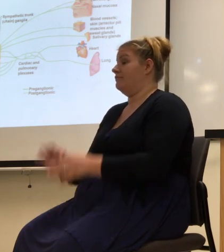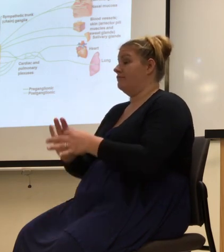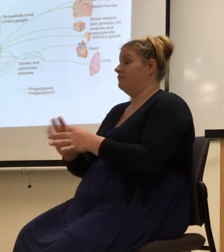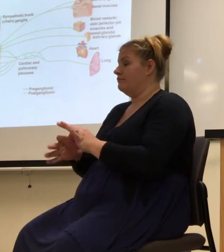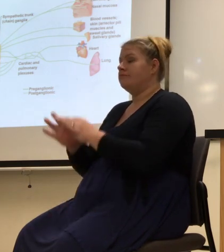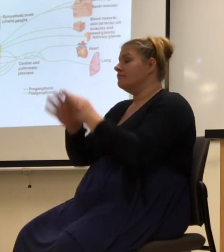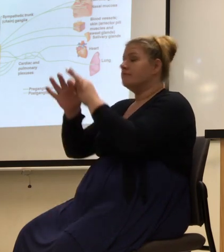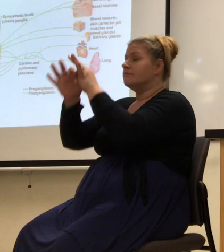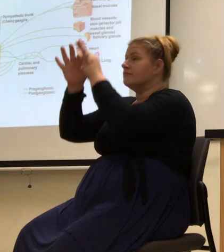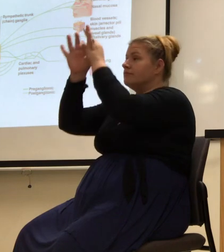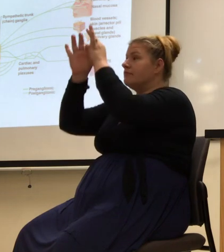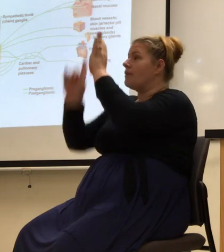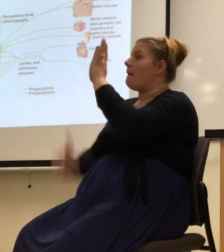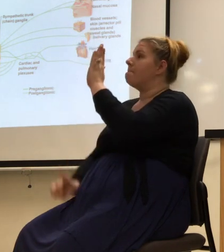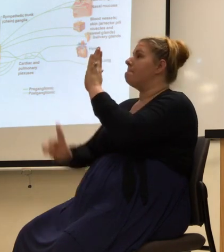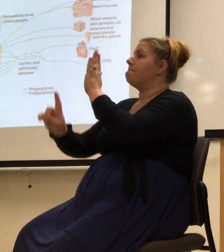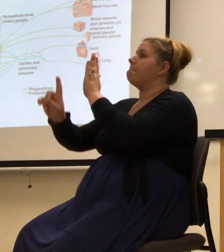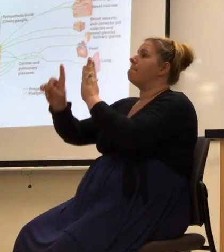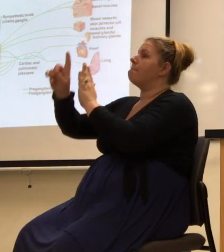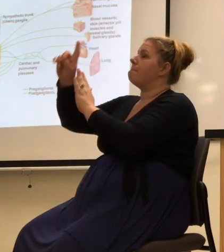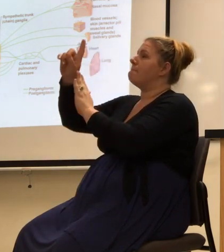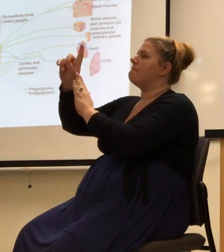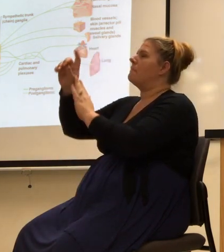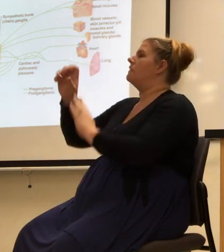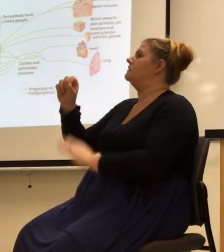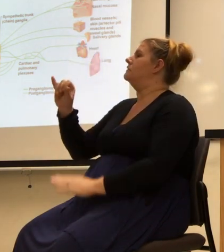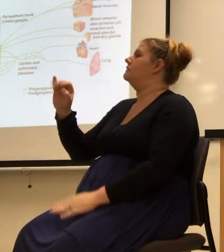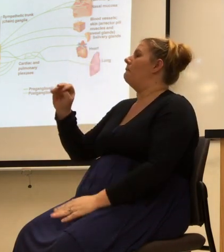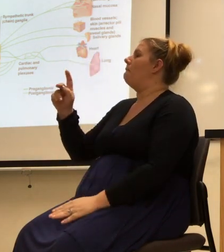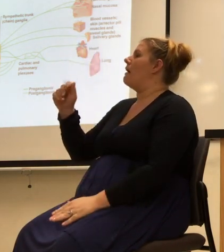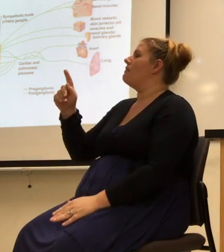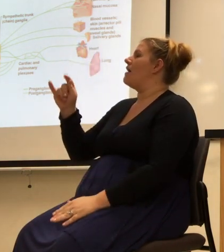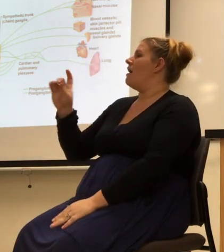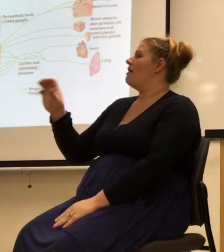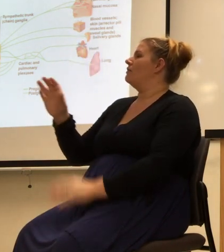Ascends up the sympathetic chain.